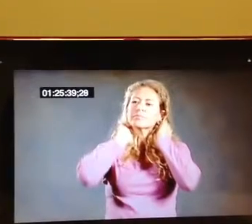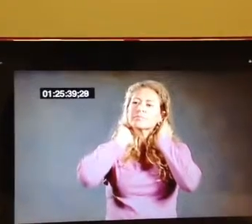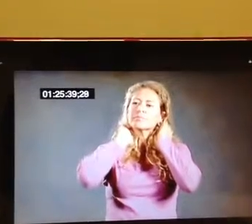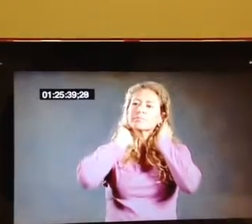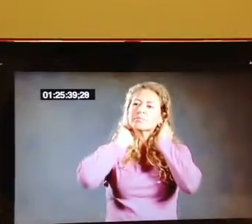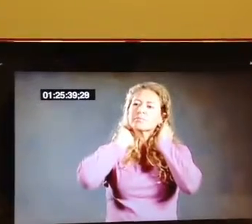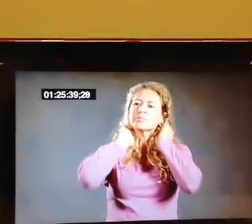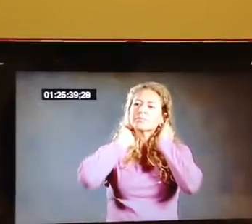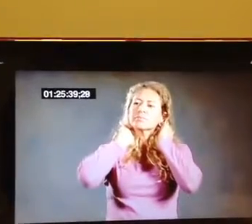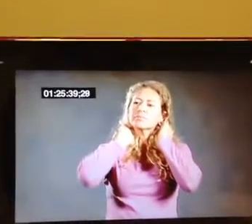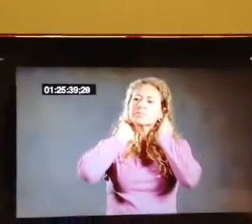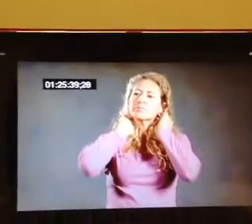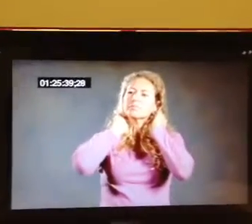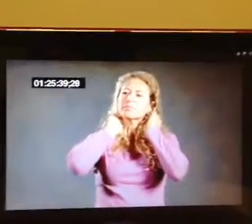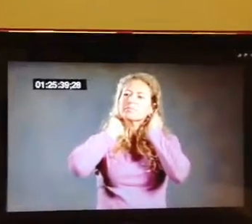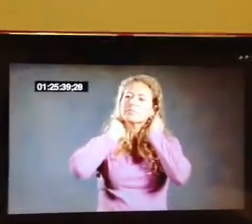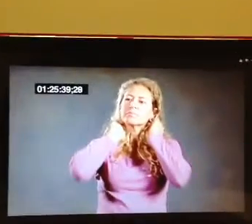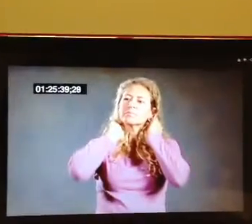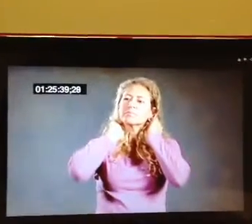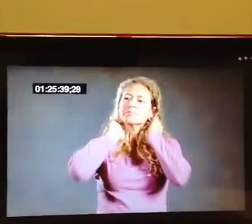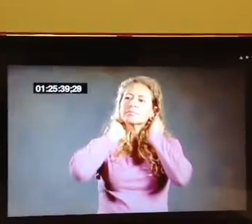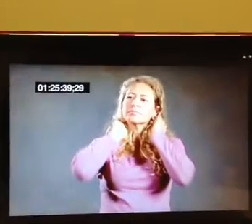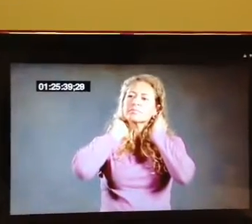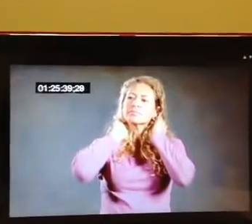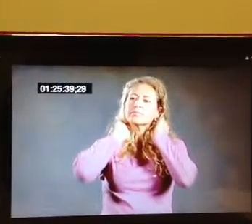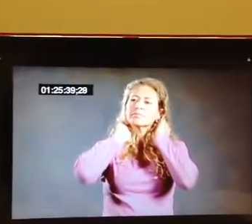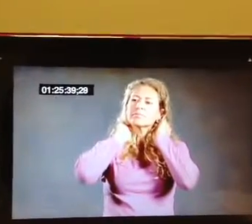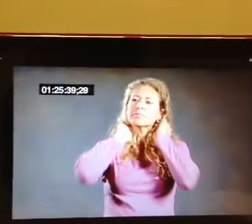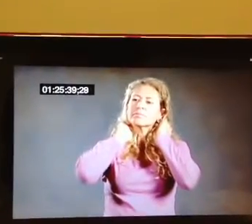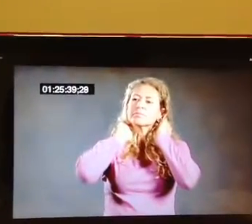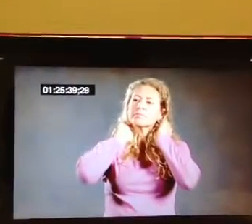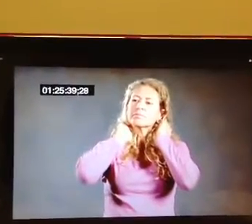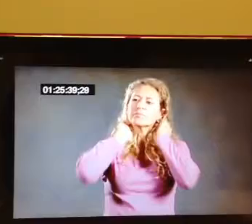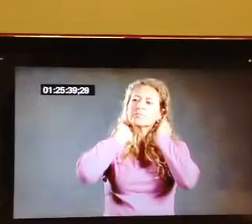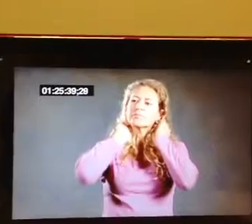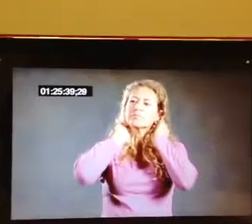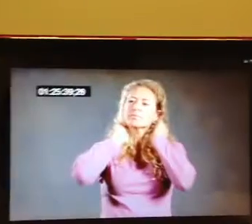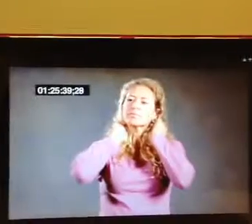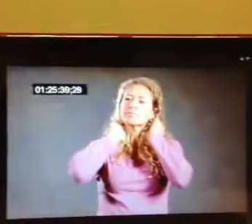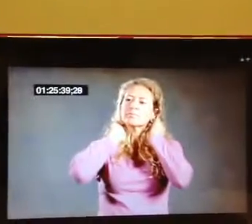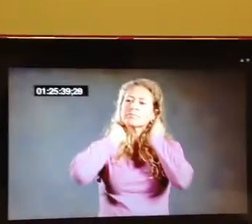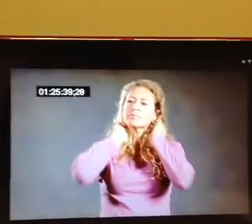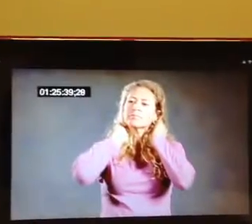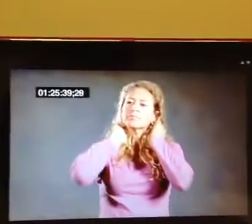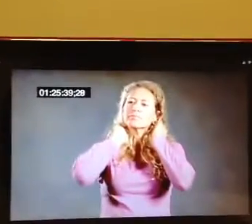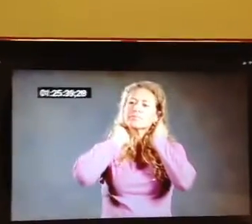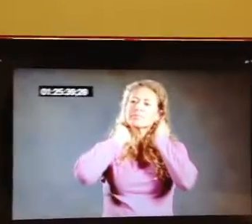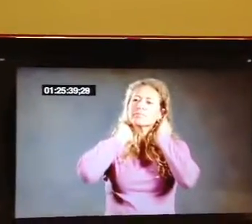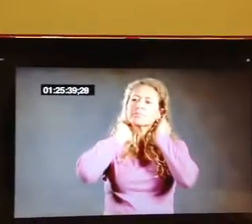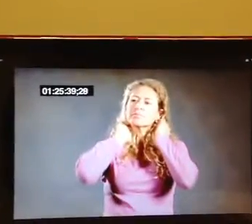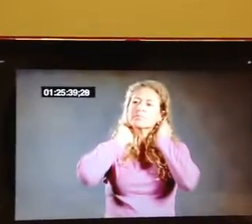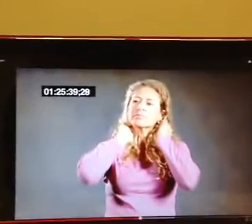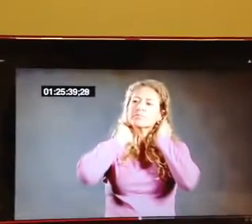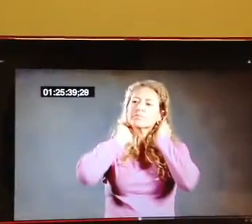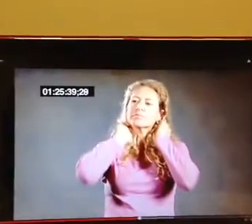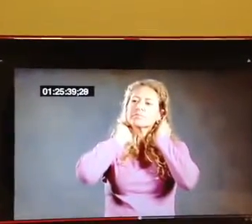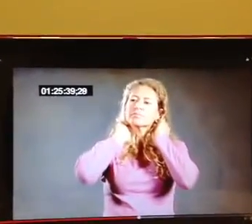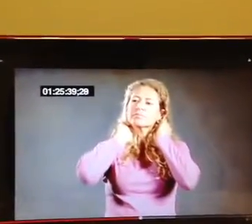up, get their vines to get tangled together. So I did that. I planted the squash seeds far apart so they wouldn't get